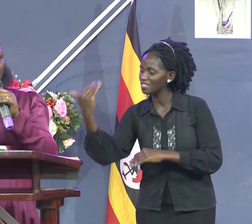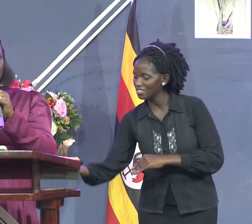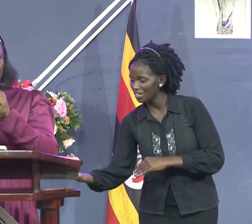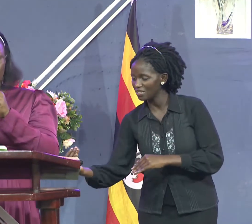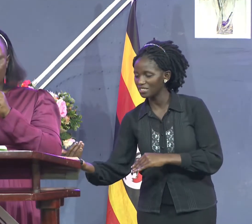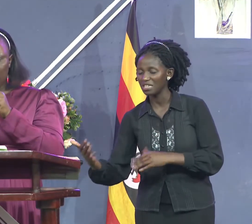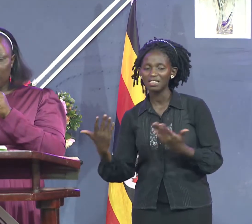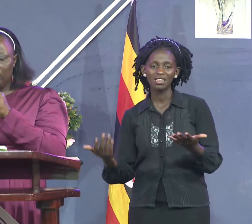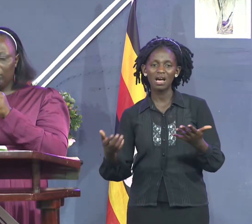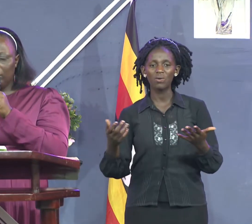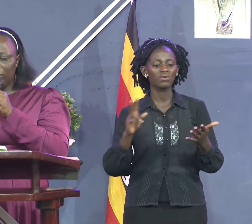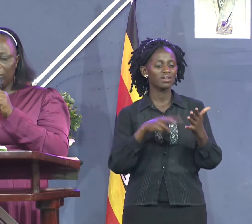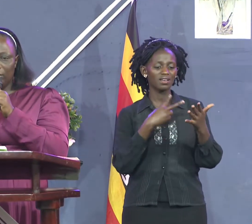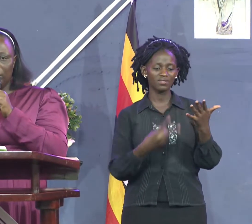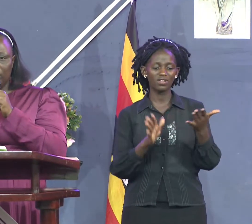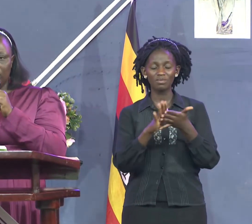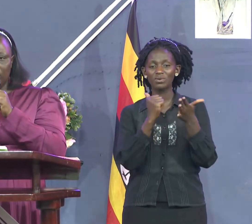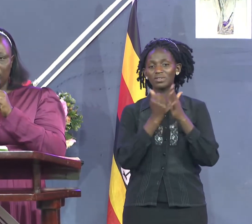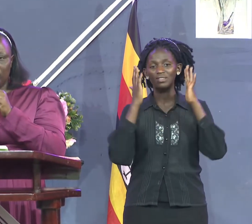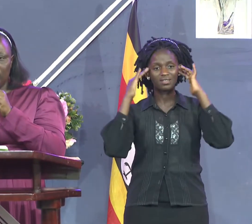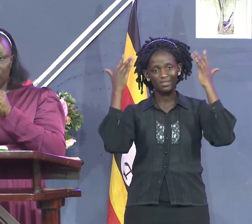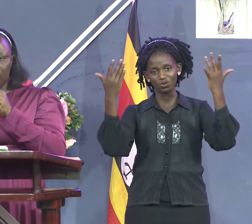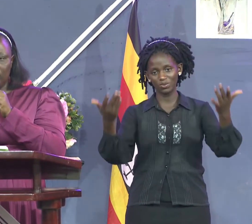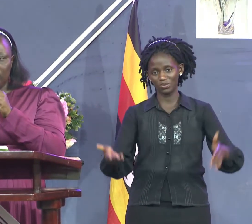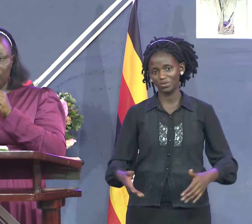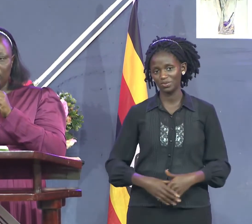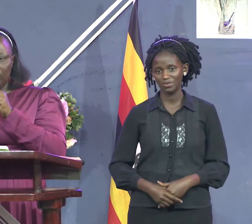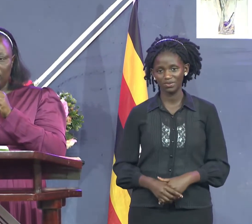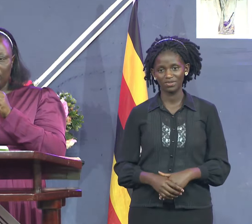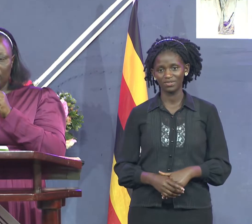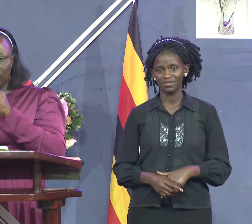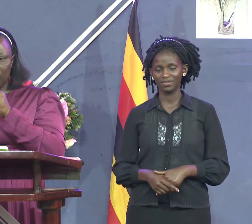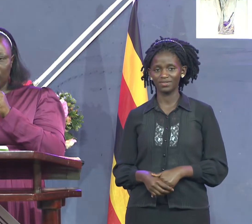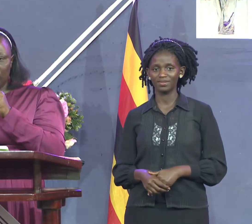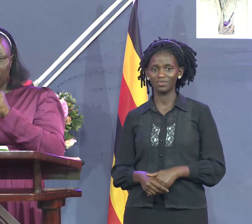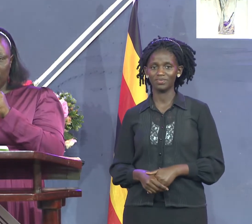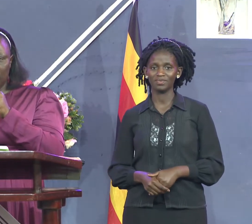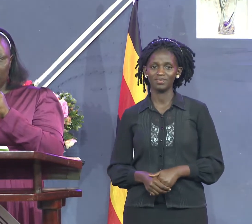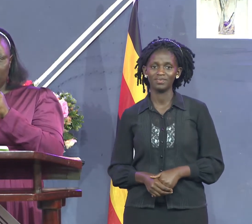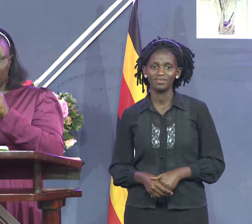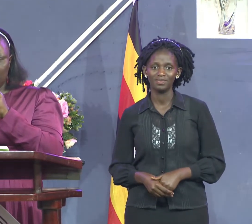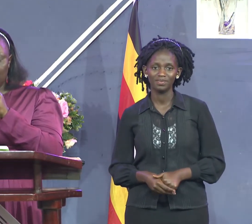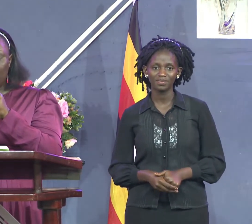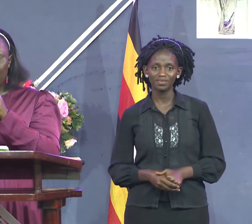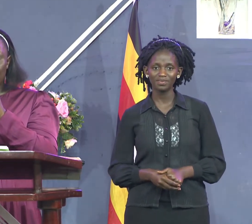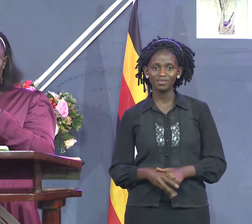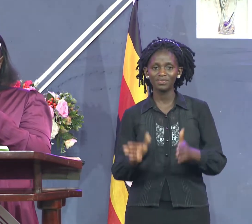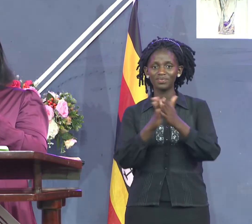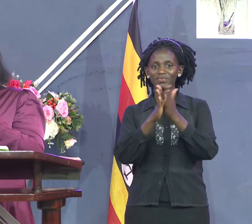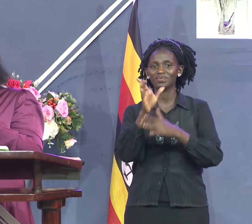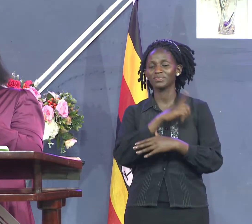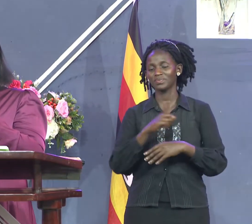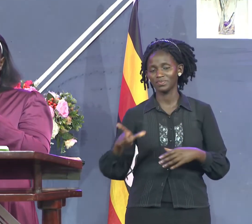Now, if you take hold of me to go and train people to learn how to prepare it, then it will be a